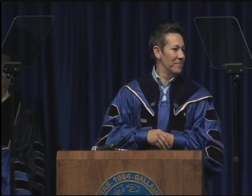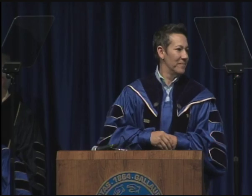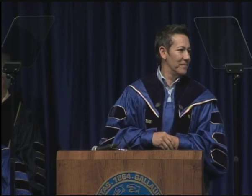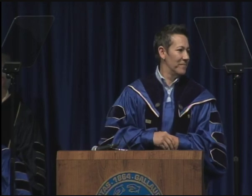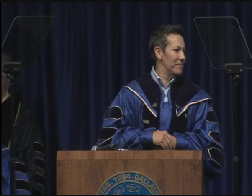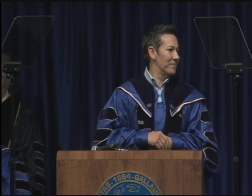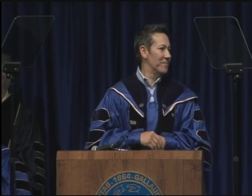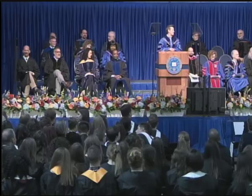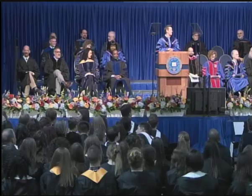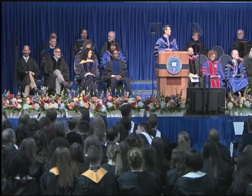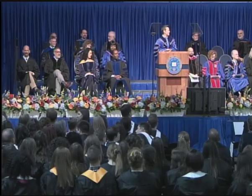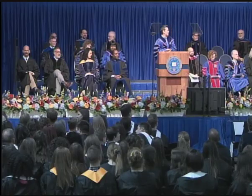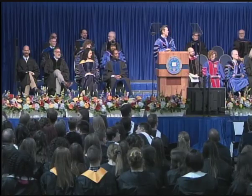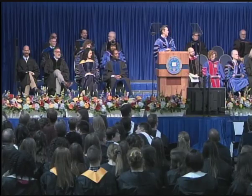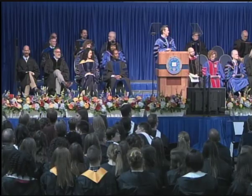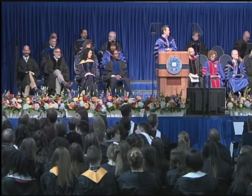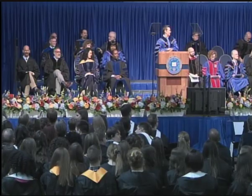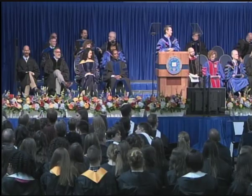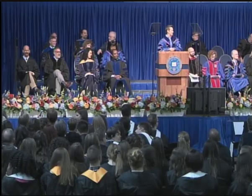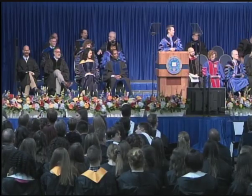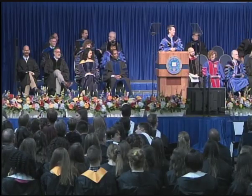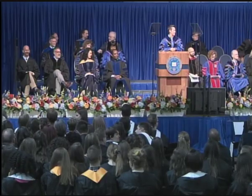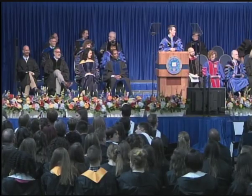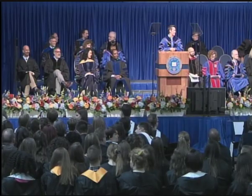and international development.